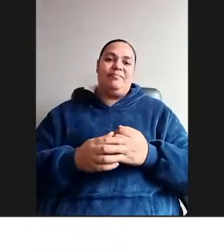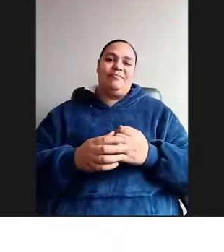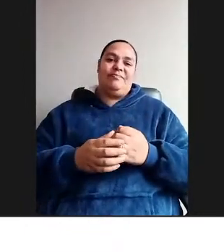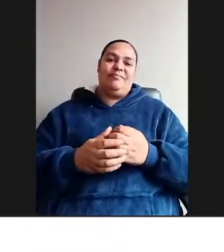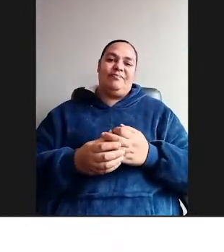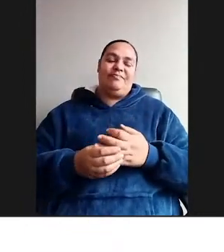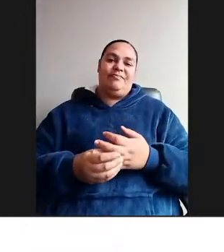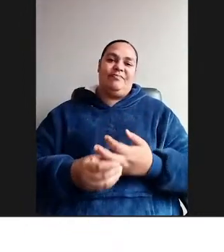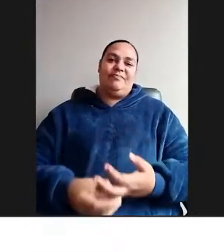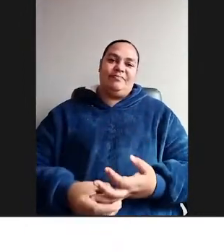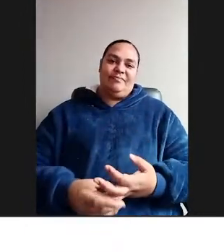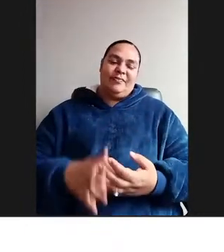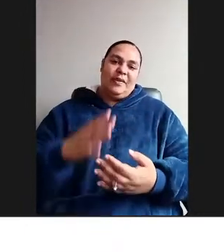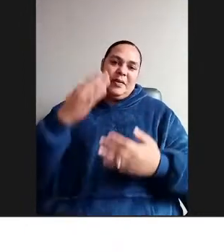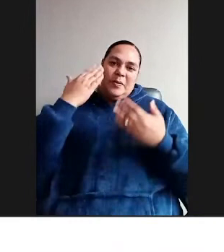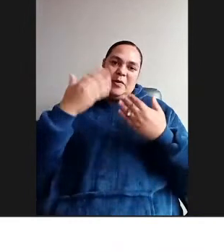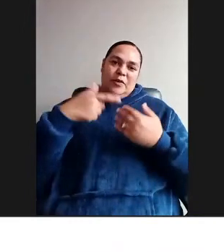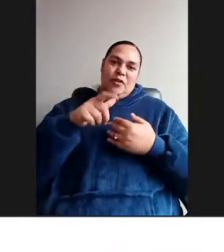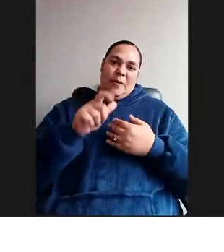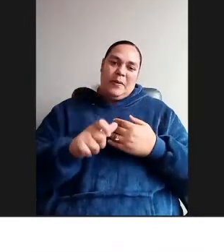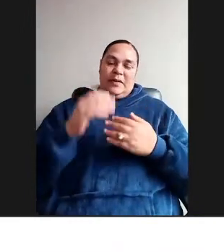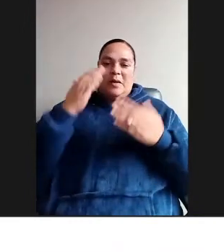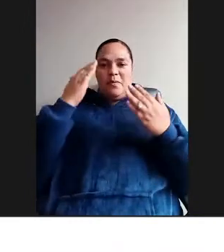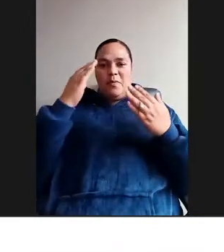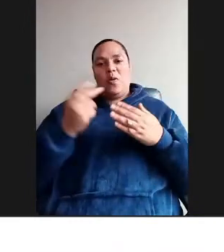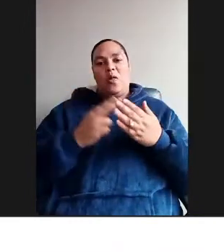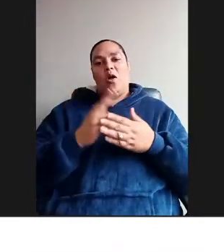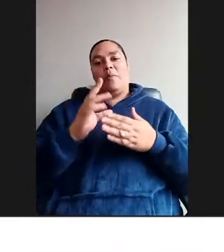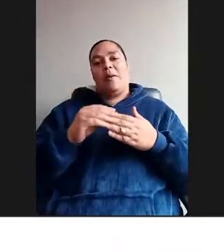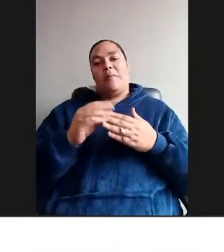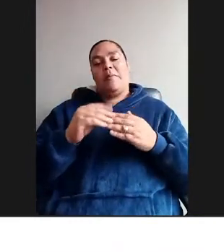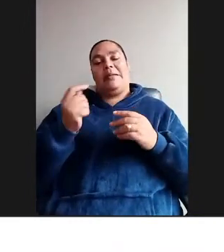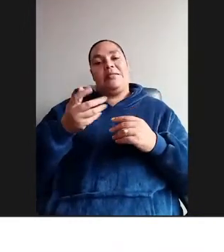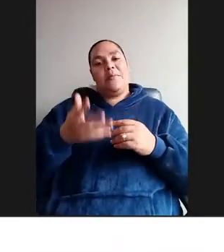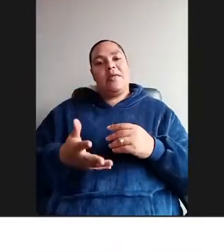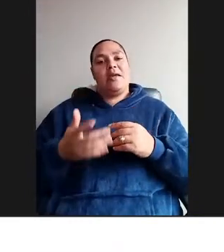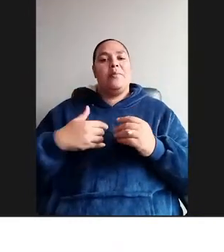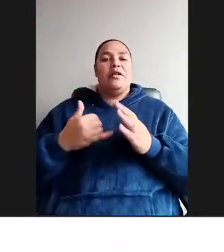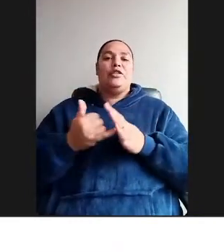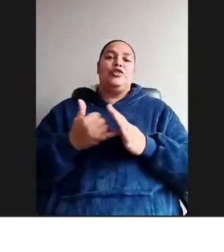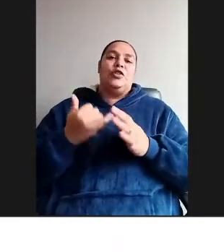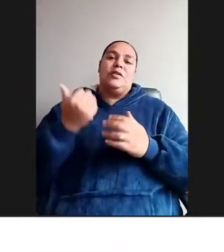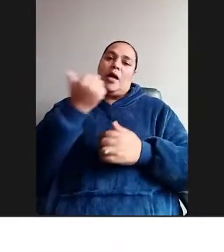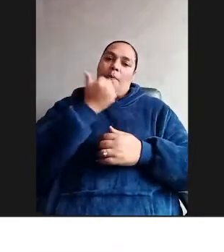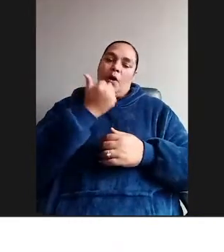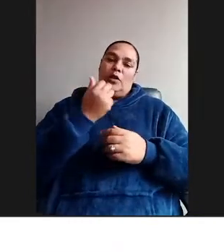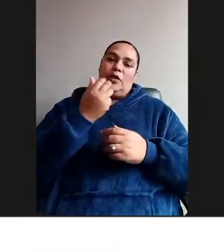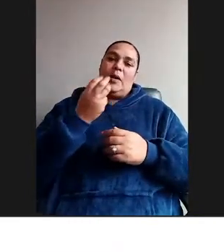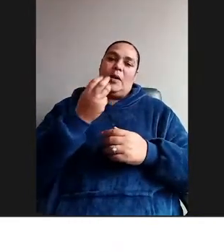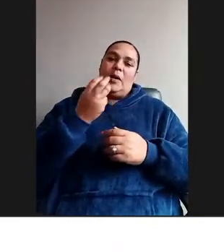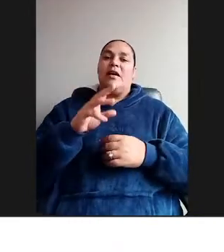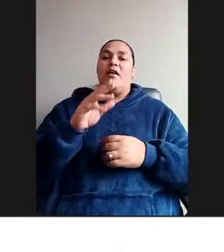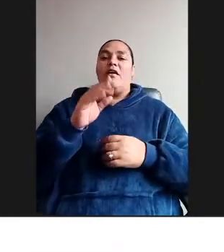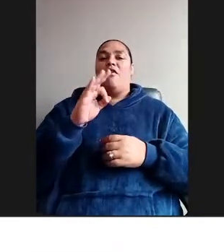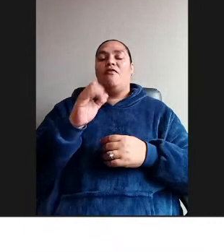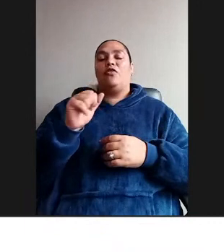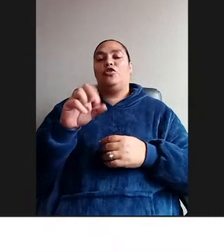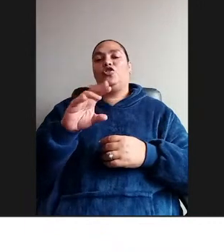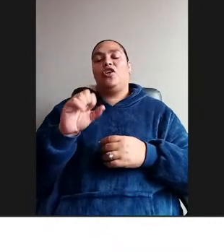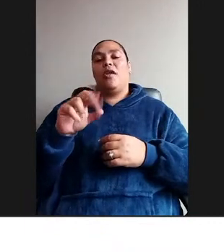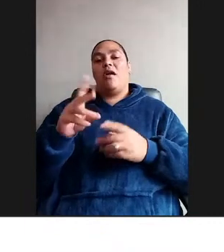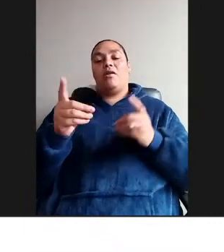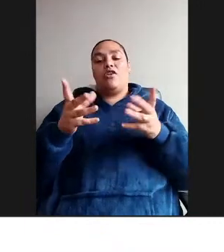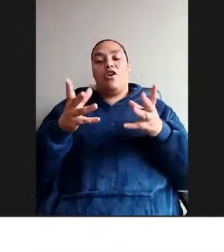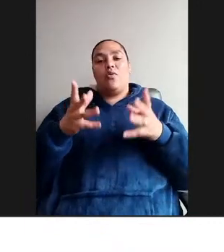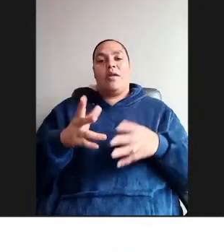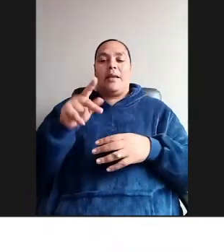Good morning, Chairperson. Good morning, honourable members and Speaker. Maybe just an apology, Ms. Sunel Fouchier, the Director